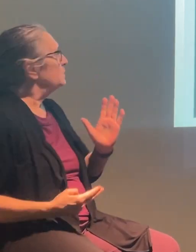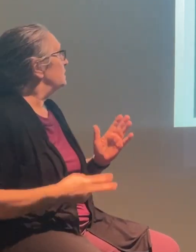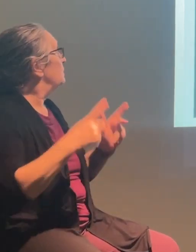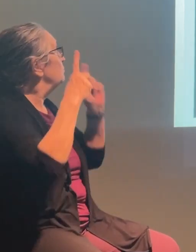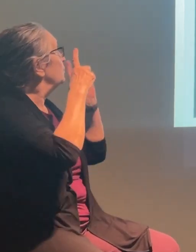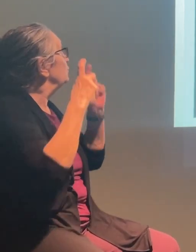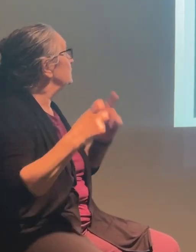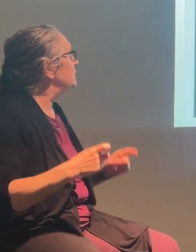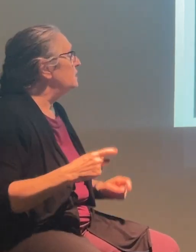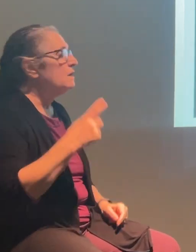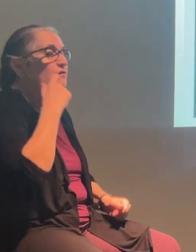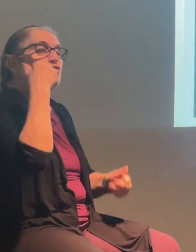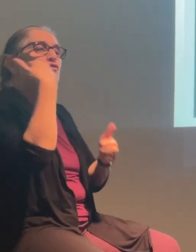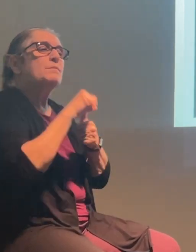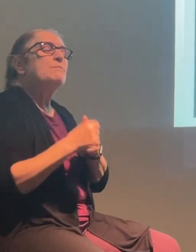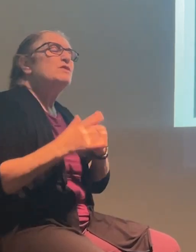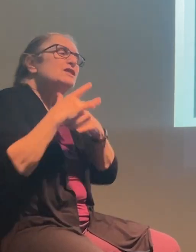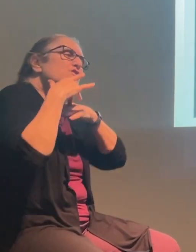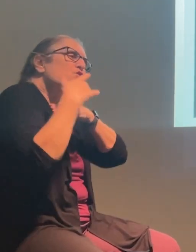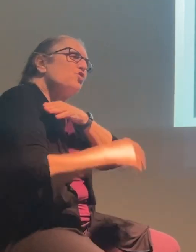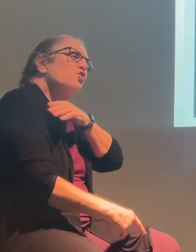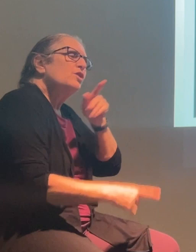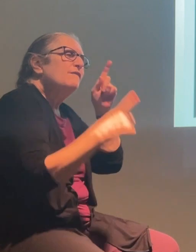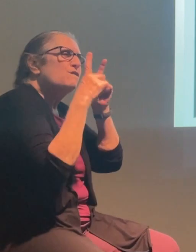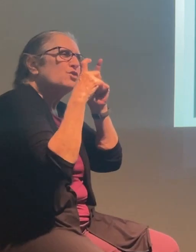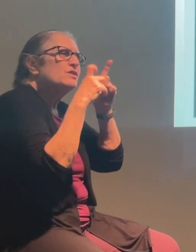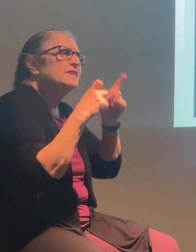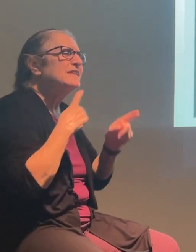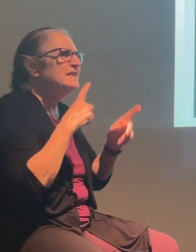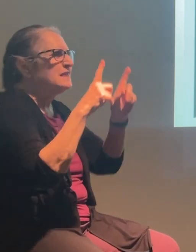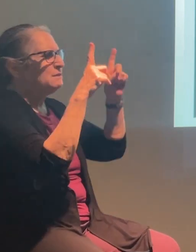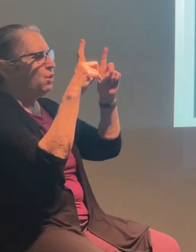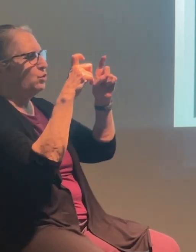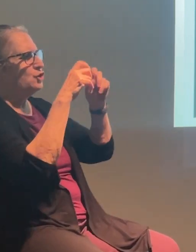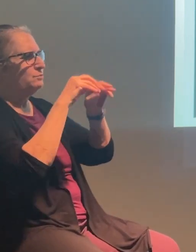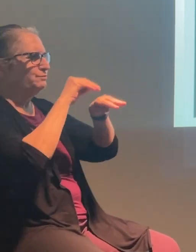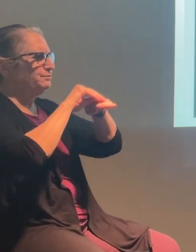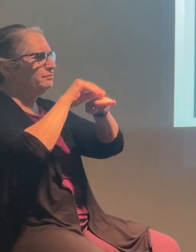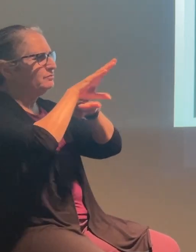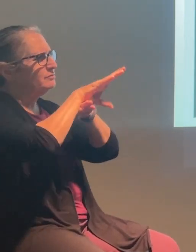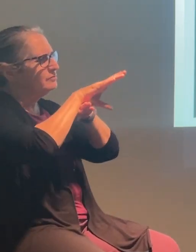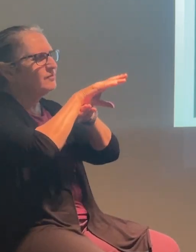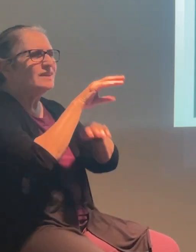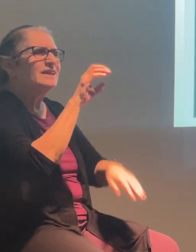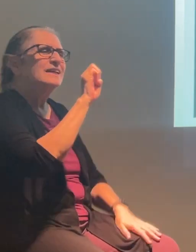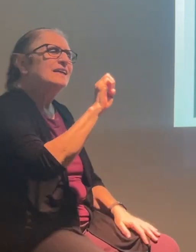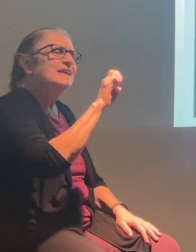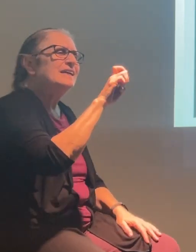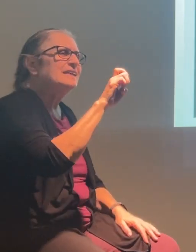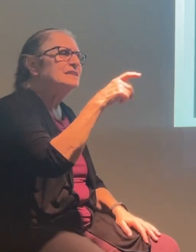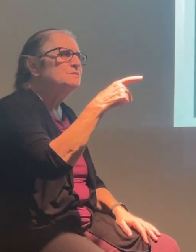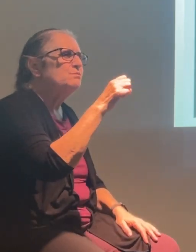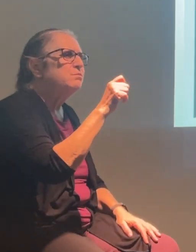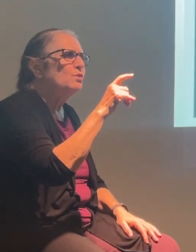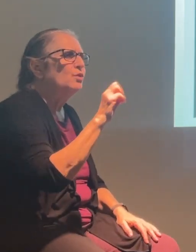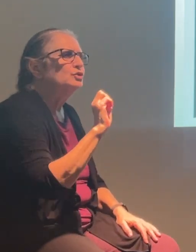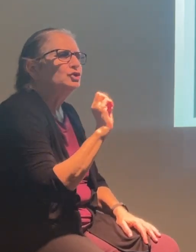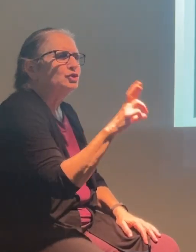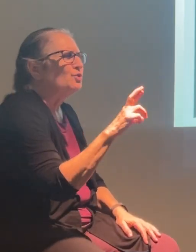mind that some of the earlier photo, the exposure is very long. We're not talking 5 seconds. You can't really